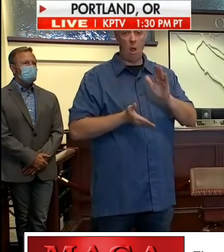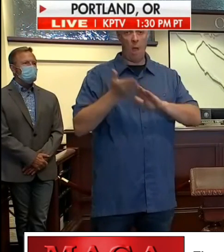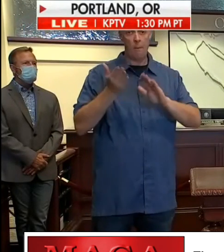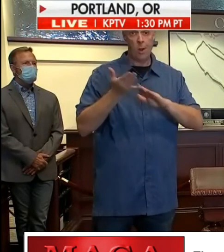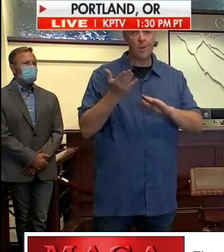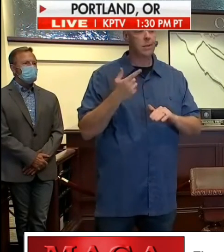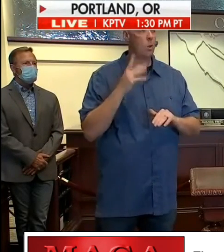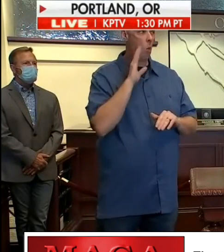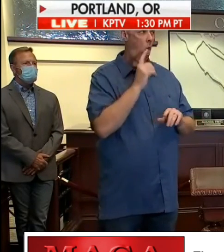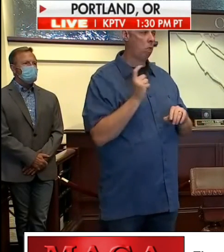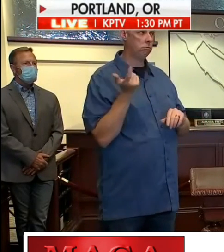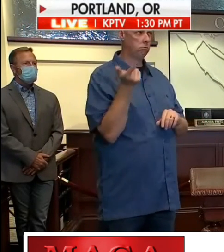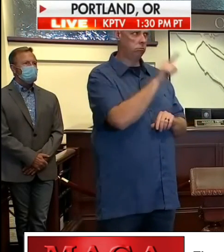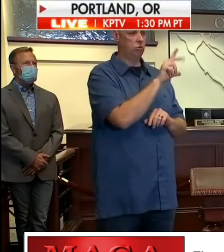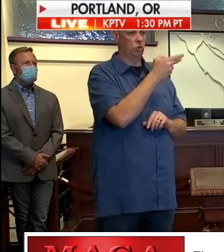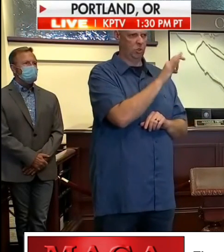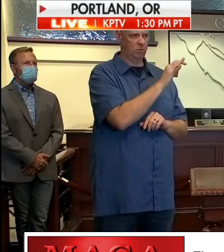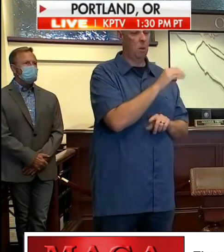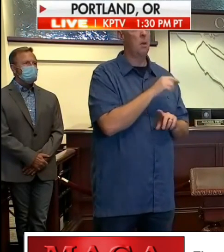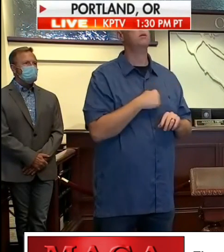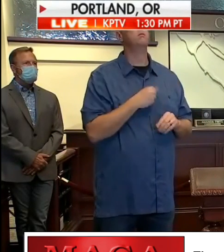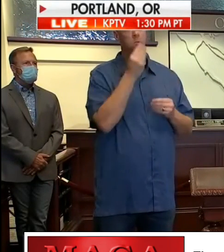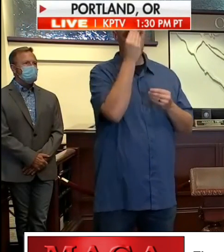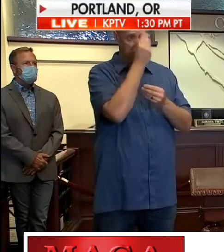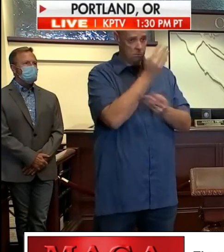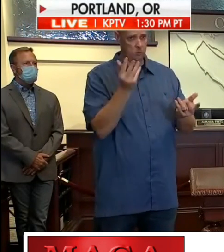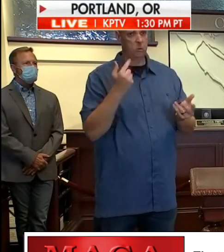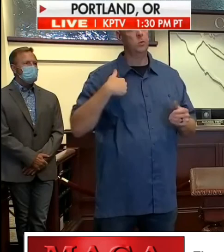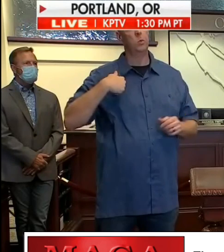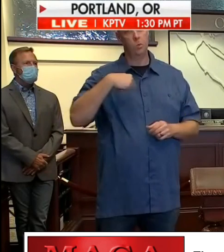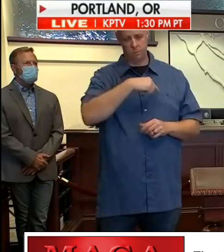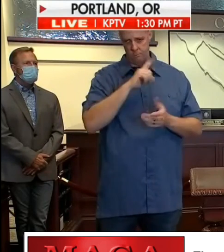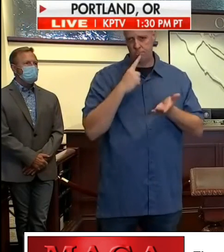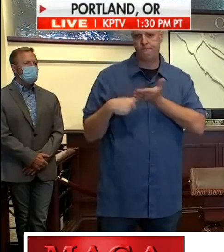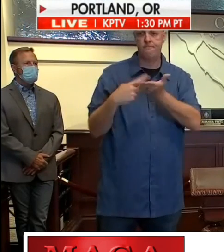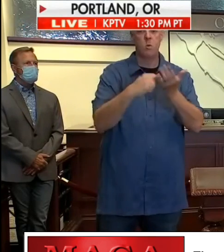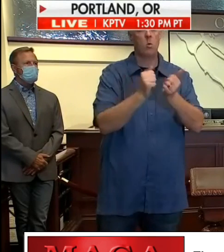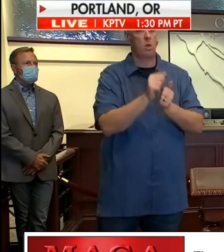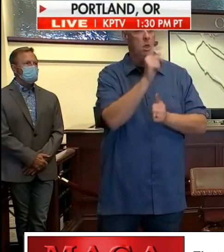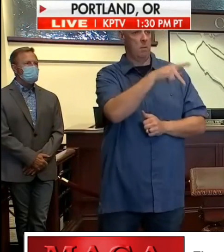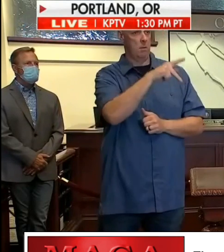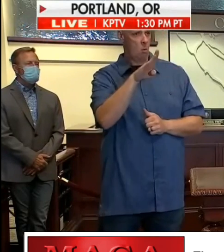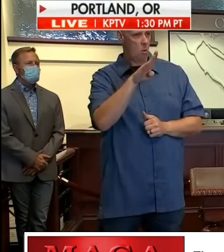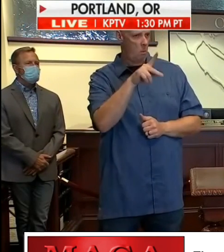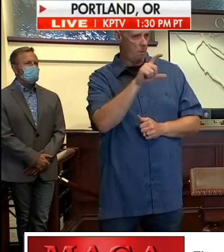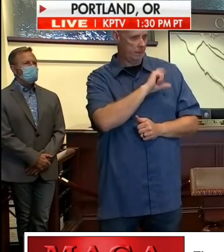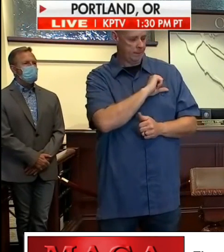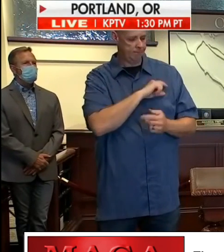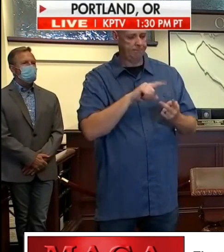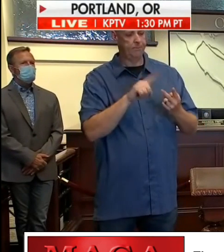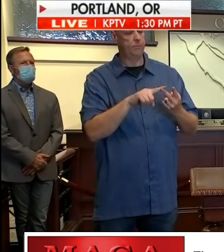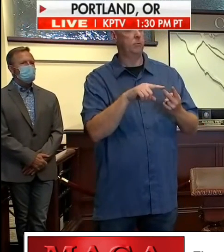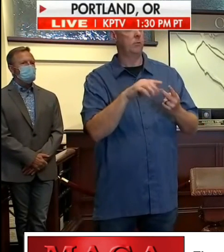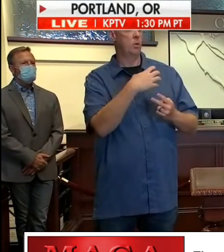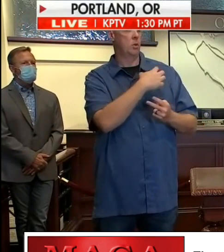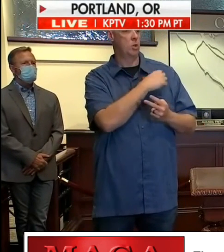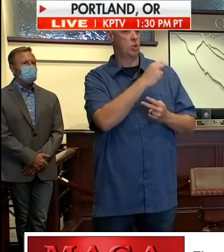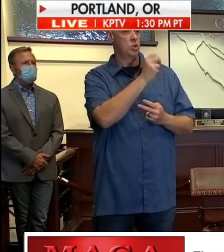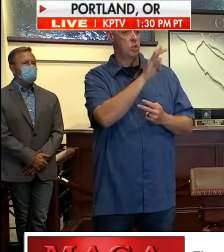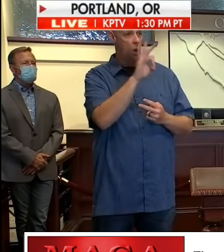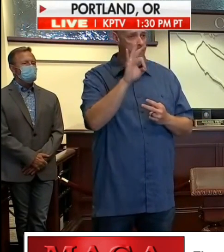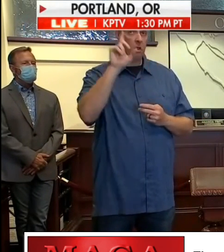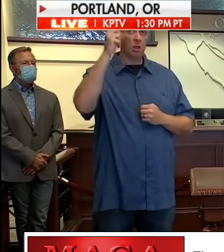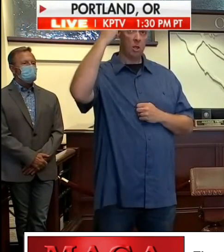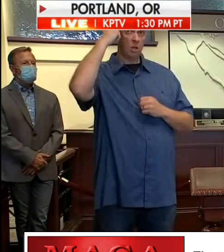say that we are in conversations with our Portland Police Bureau, our county sheriff's office, the governor and her